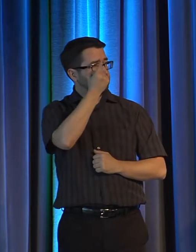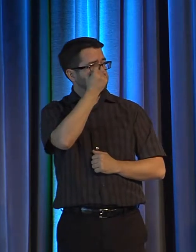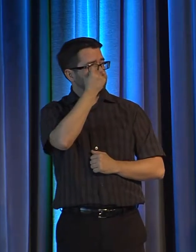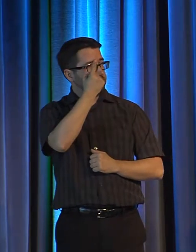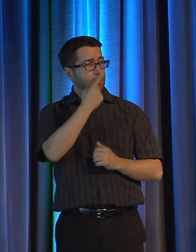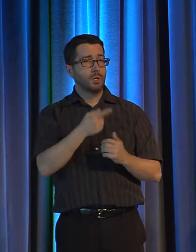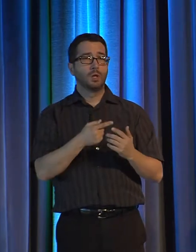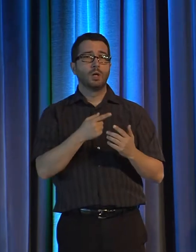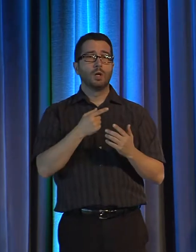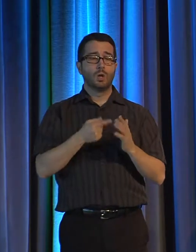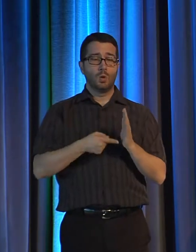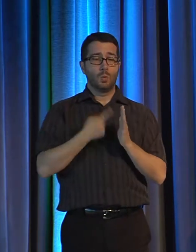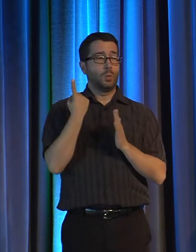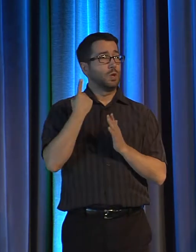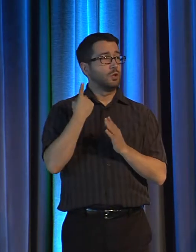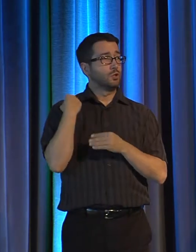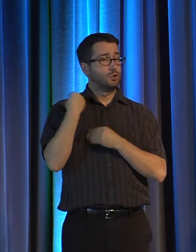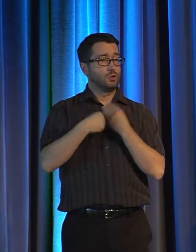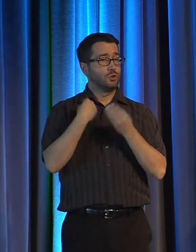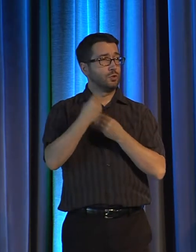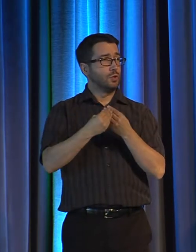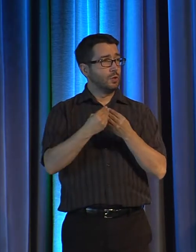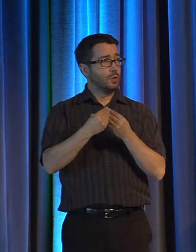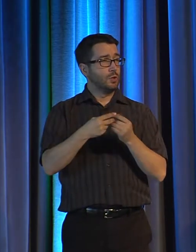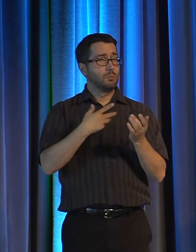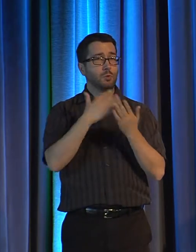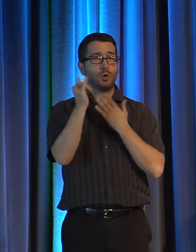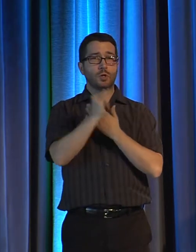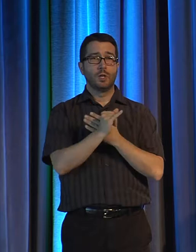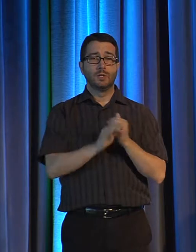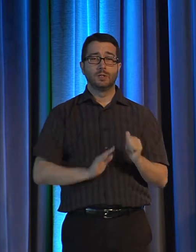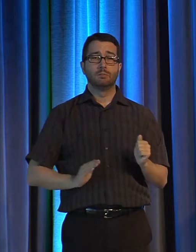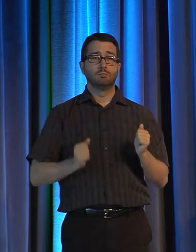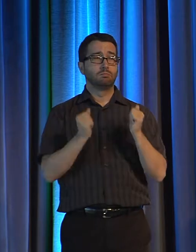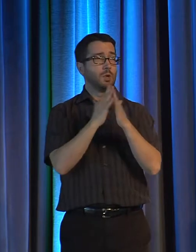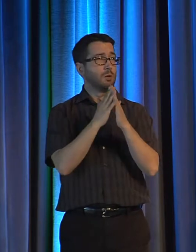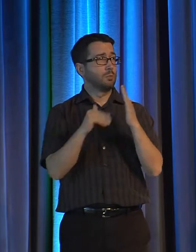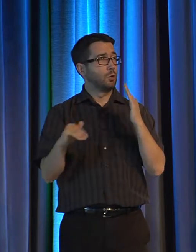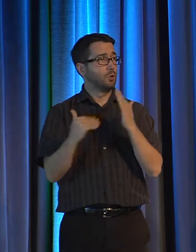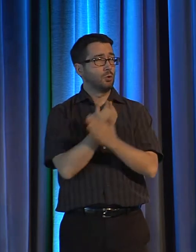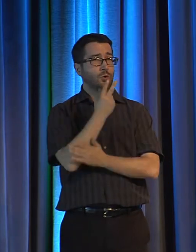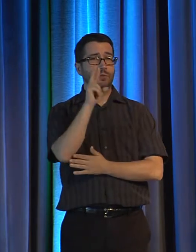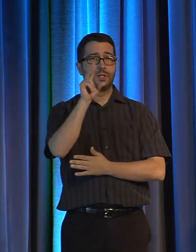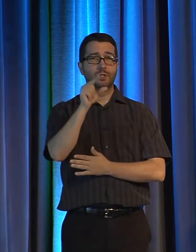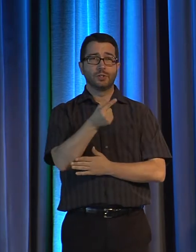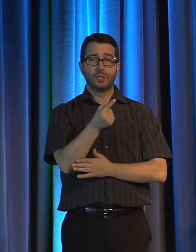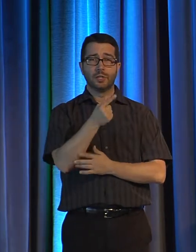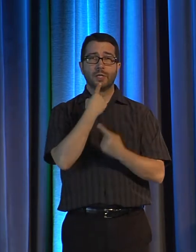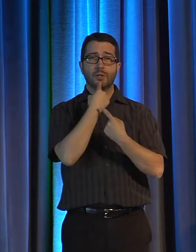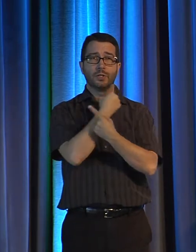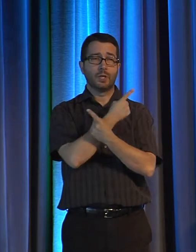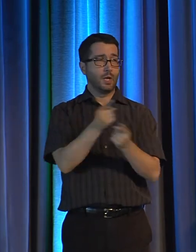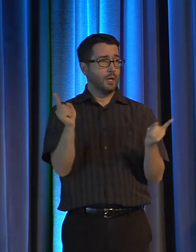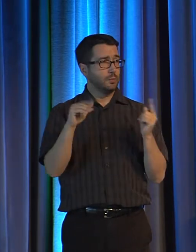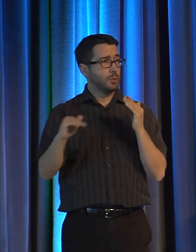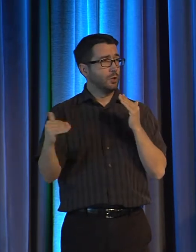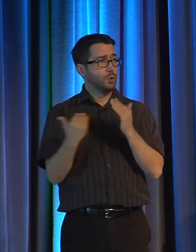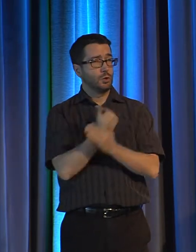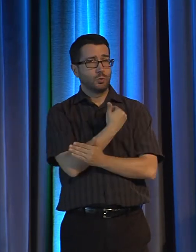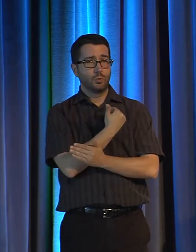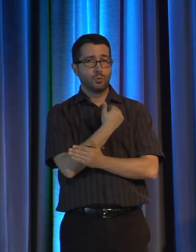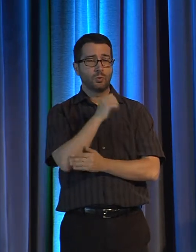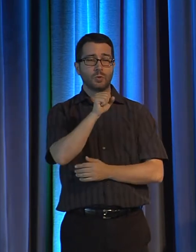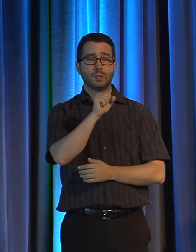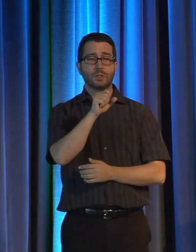project, the redevelopment of the QE2 Health Sciences Center. There's the announcement and the implementation of a new palliative care center at St.